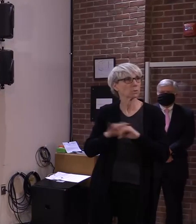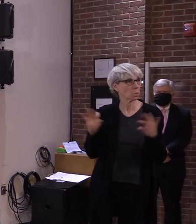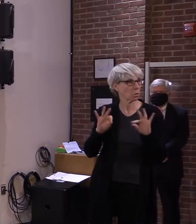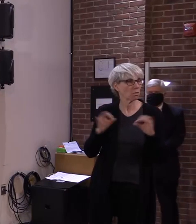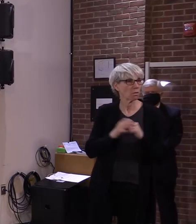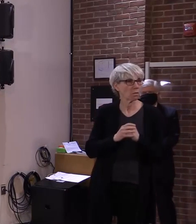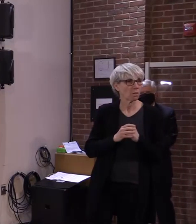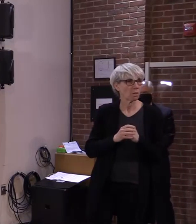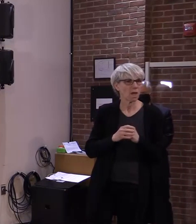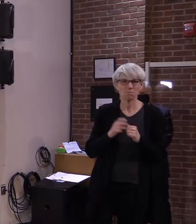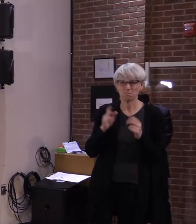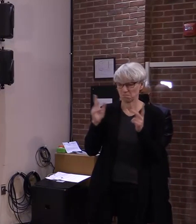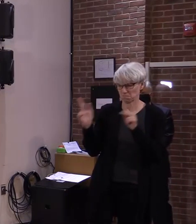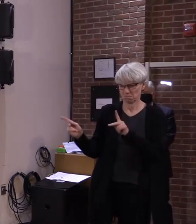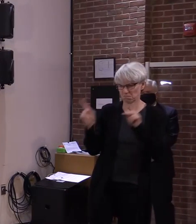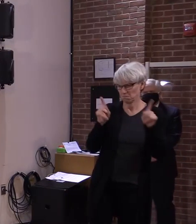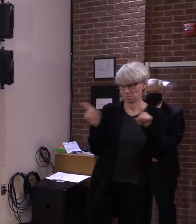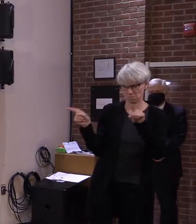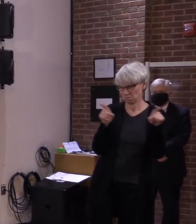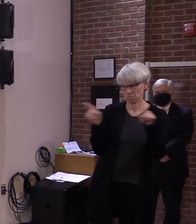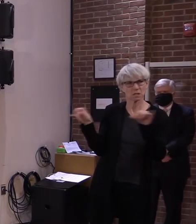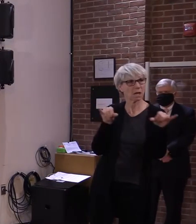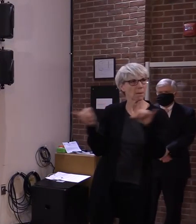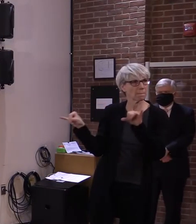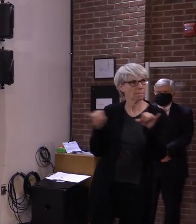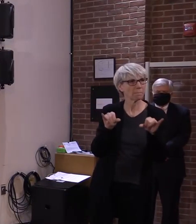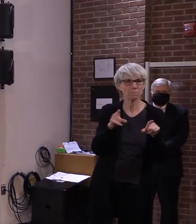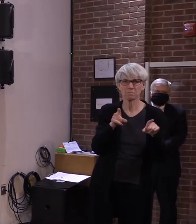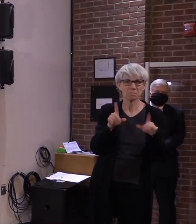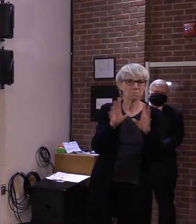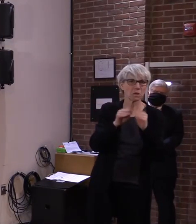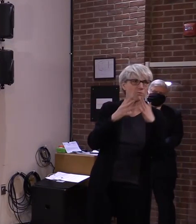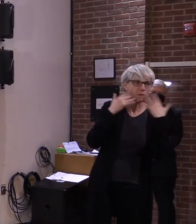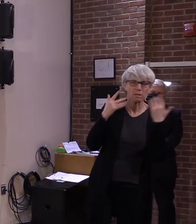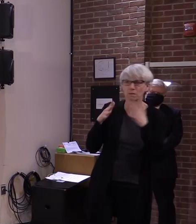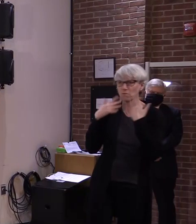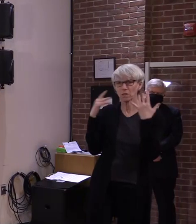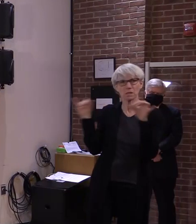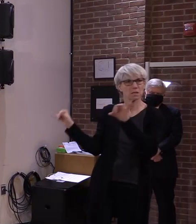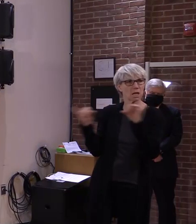previously, and they were cordial before. They're cordial today.